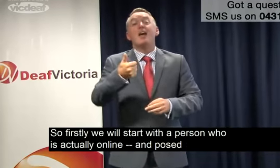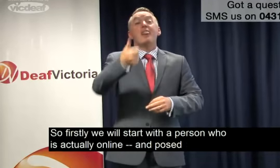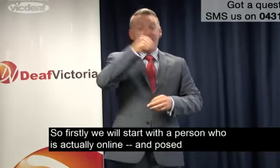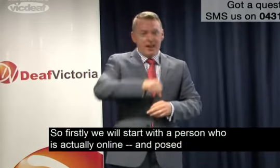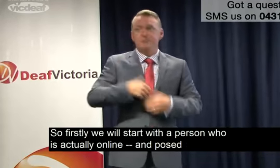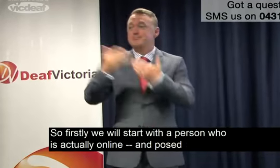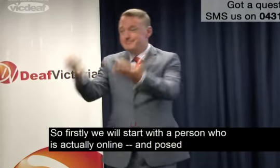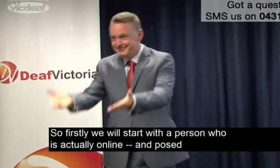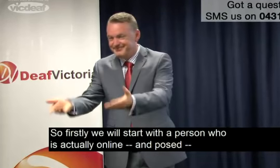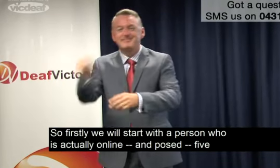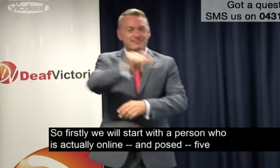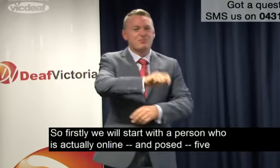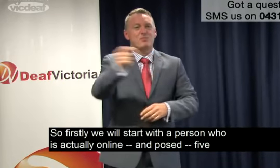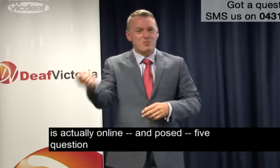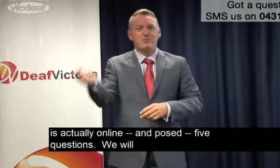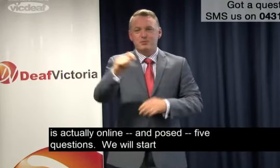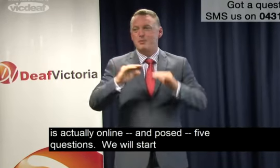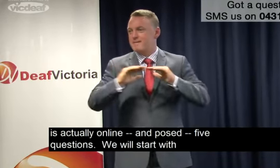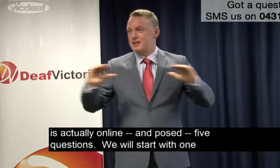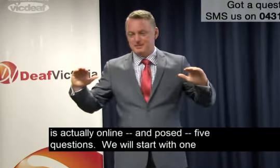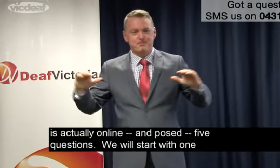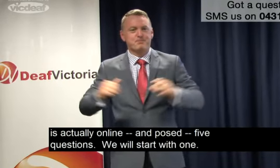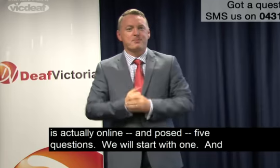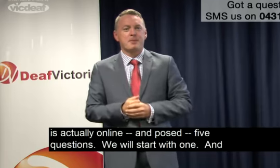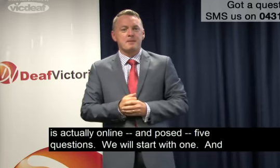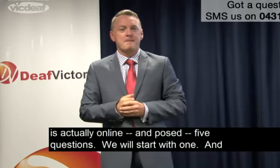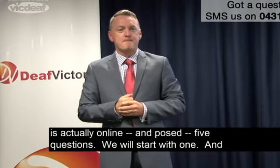one, and then we'll go to the audience here in Melbourne, just to be fair.